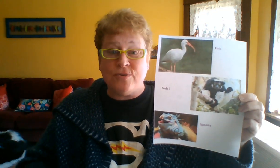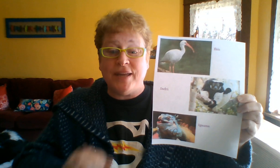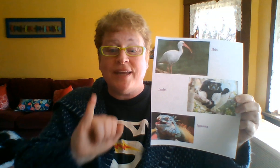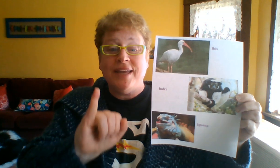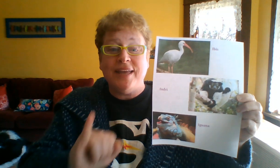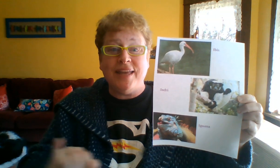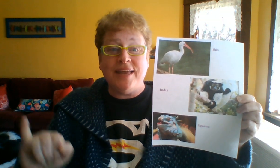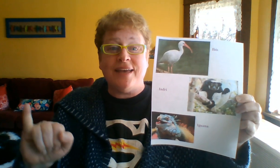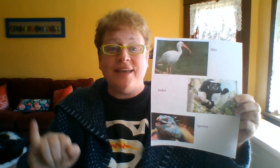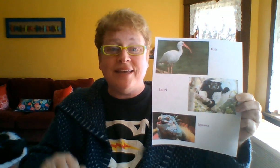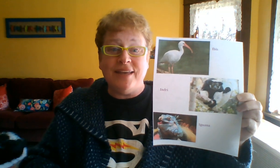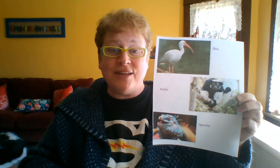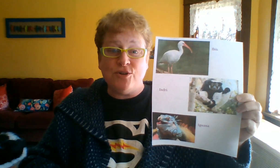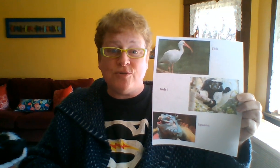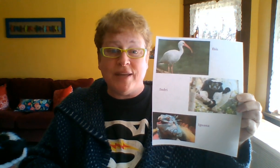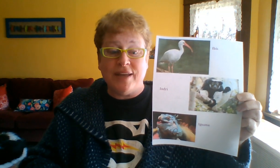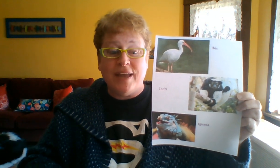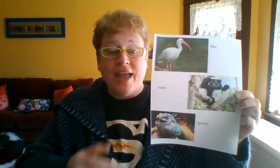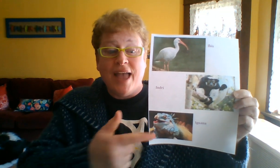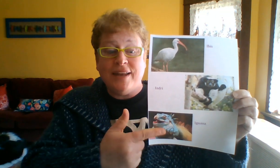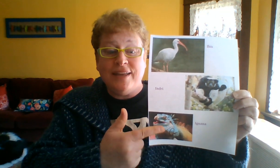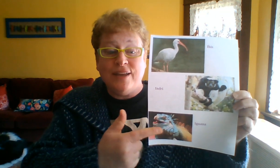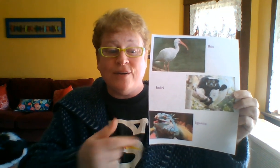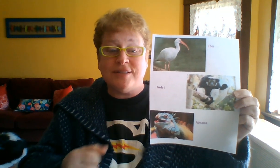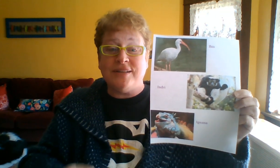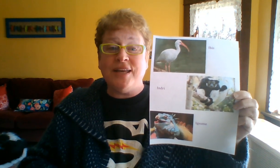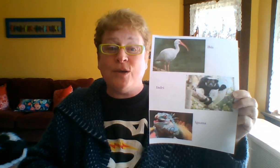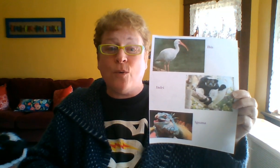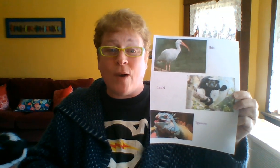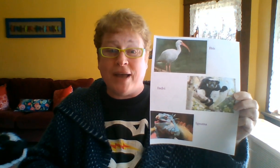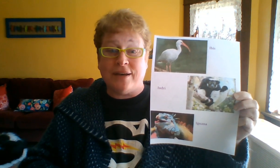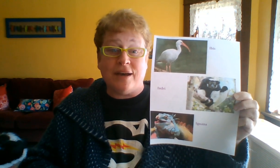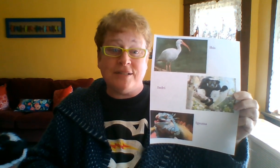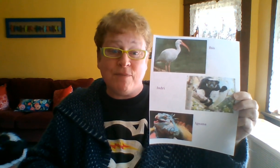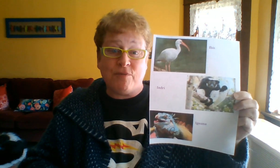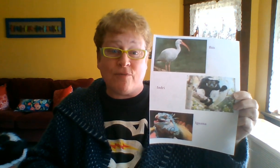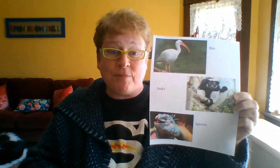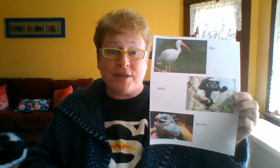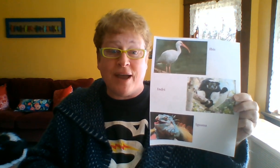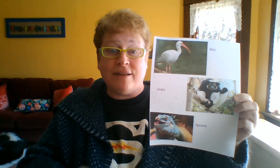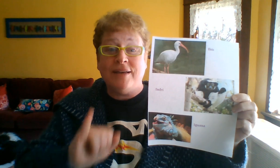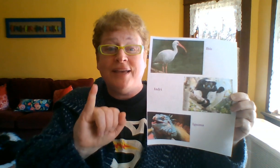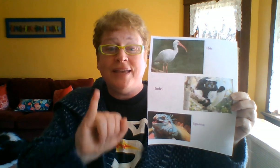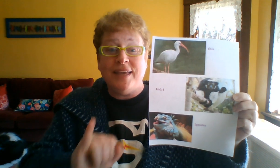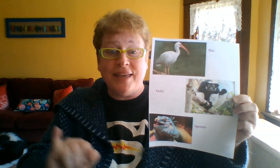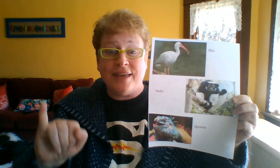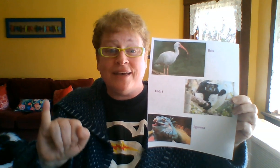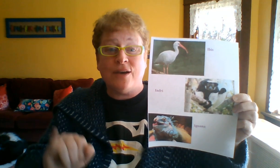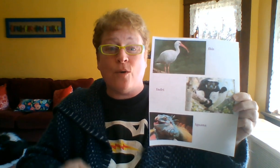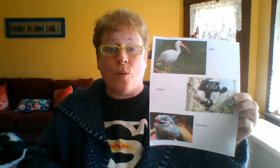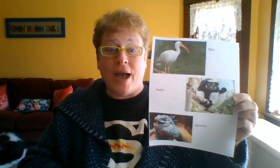indri. Indri. And here is an iguana, a type of reptile.